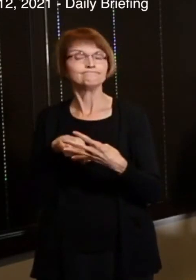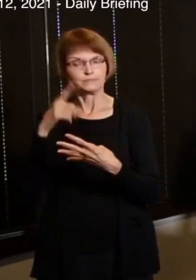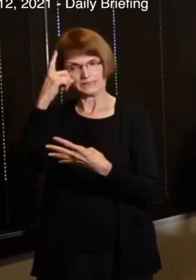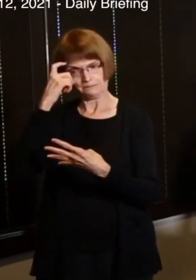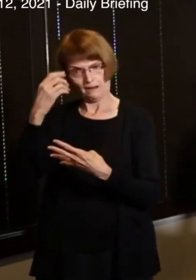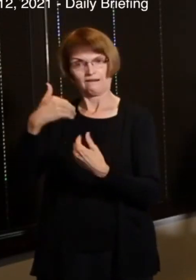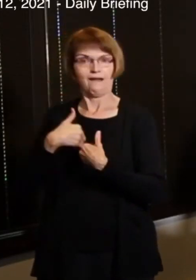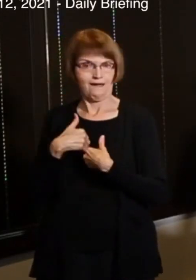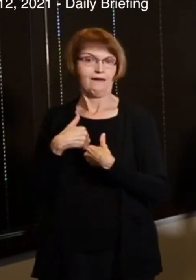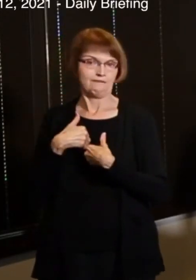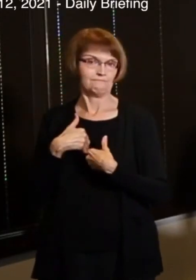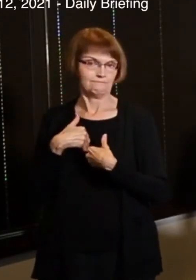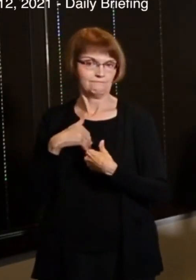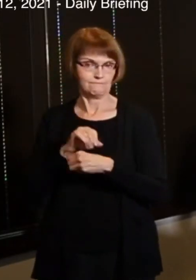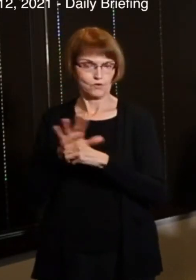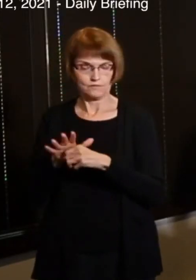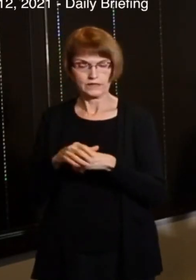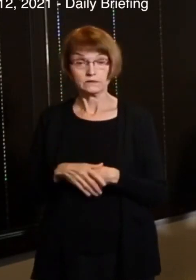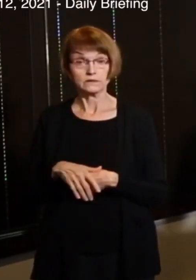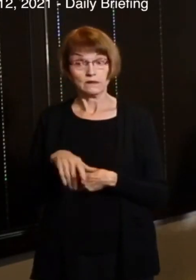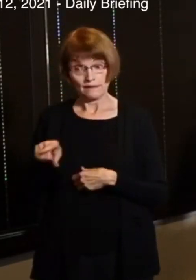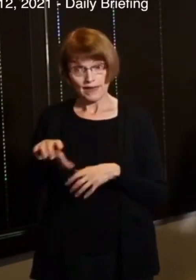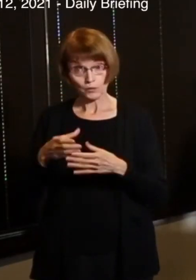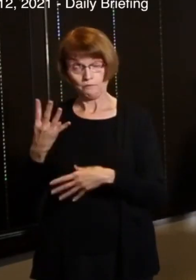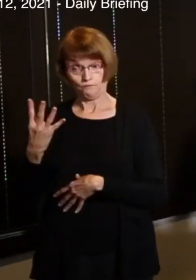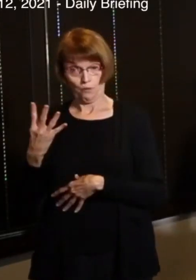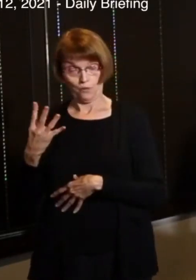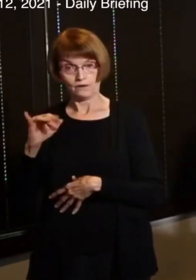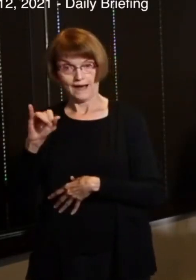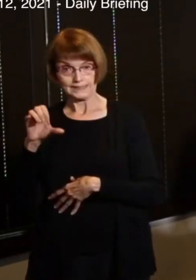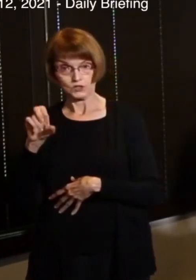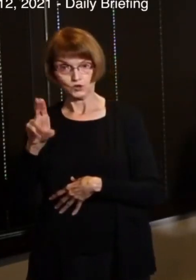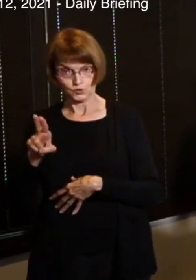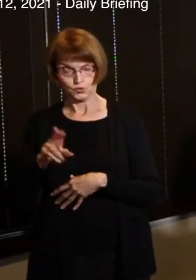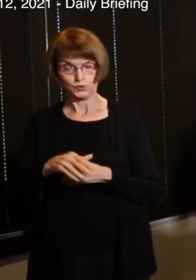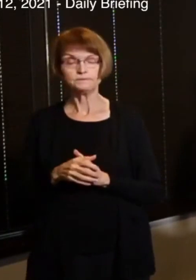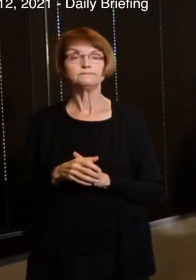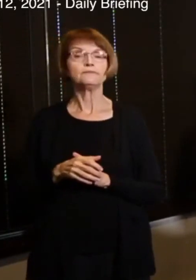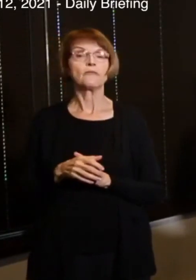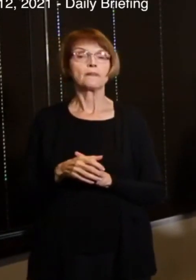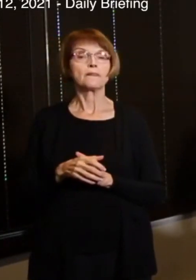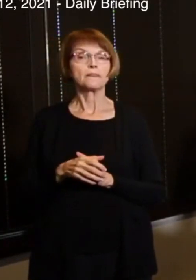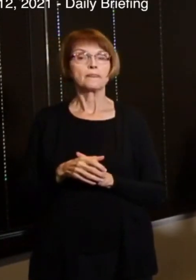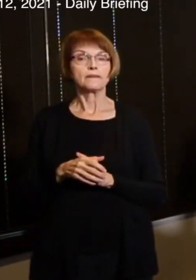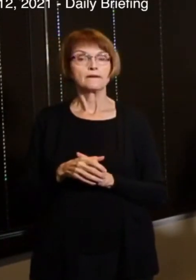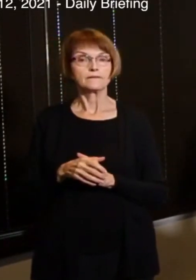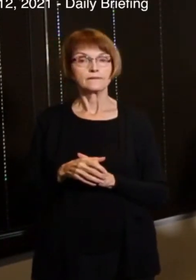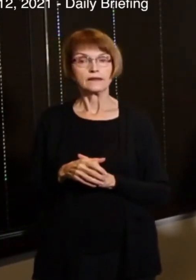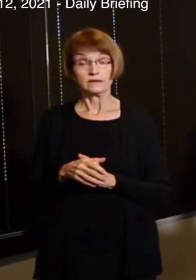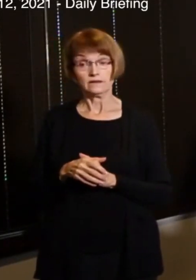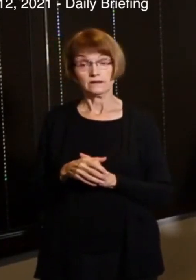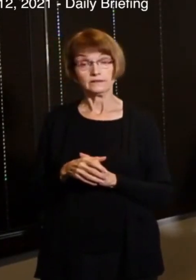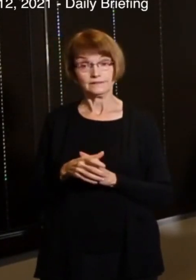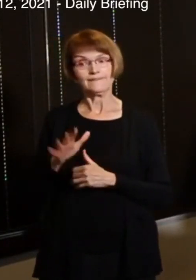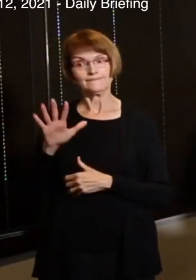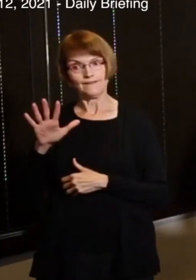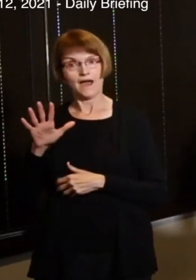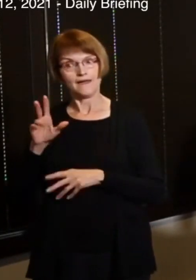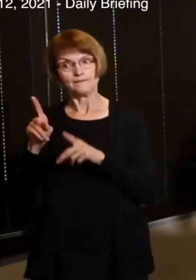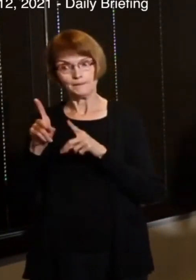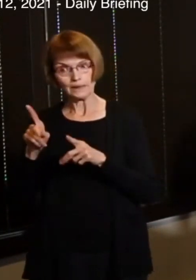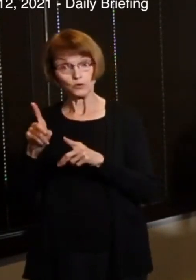suspected COVID. We have 4 suspected COVID patients in our intensive care units, and we have 5 suspected